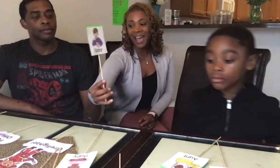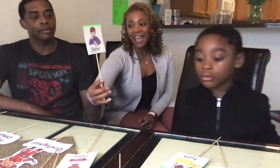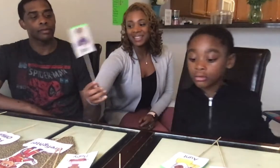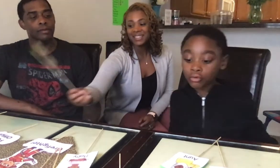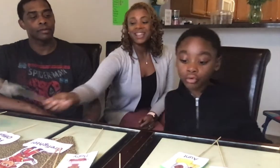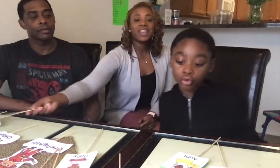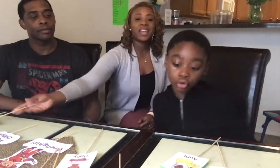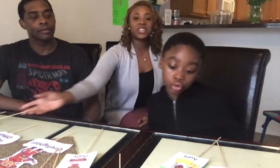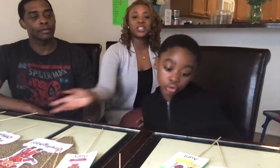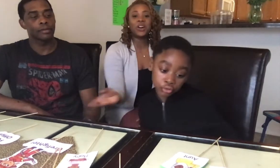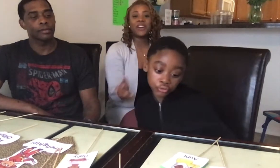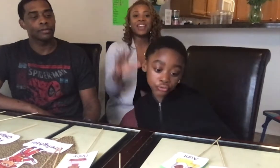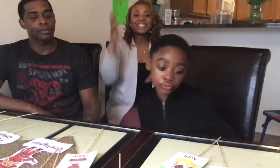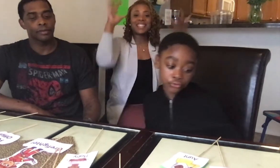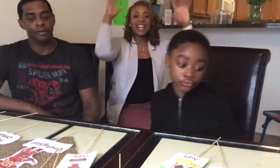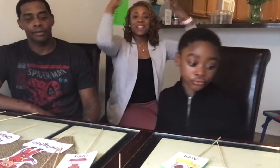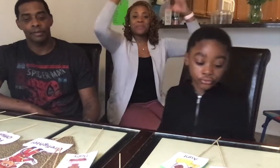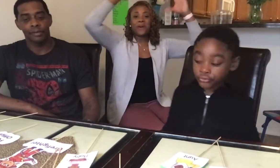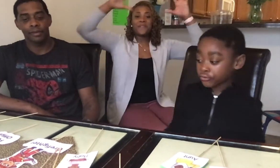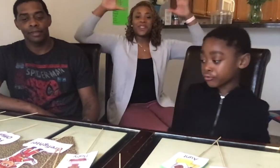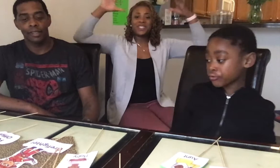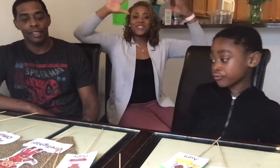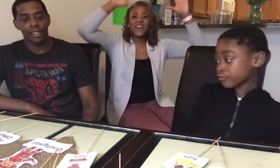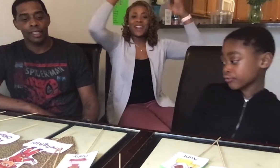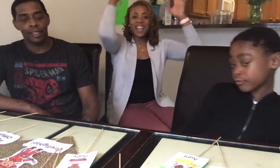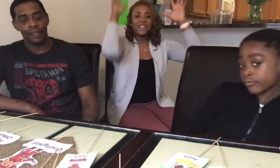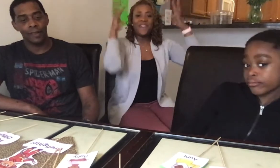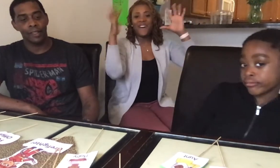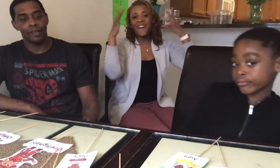guys? It sure is. Another point